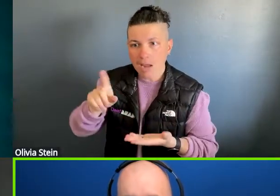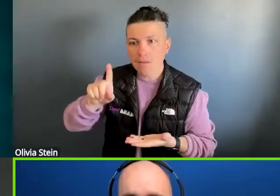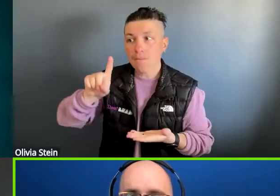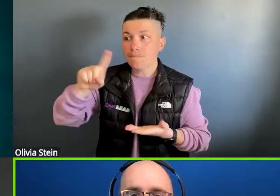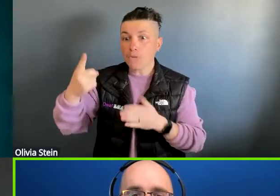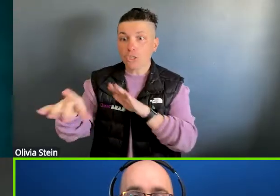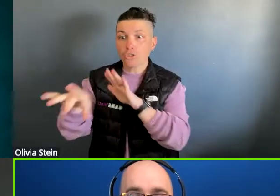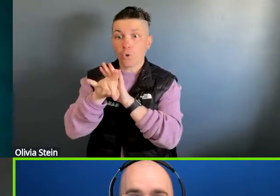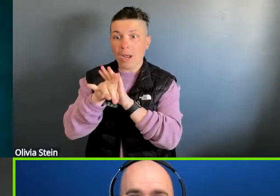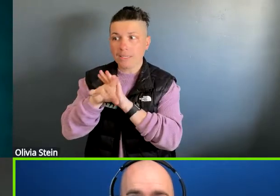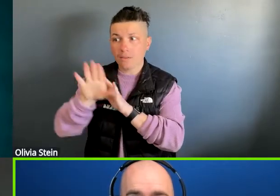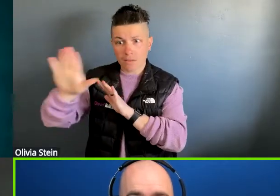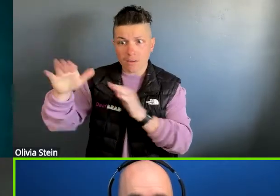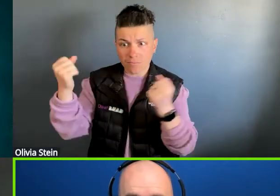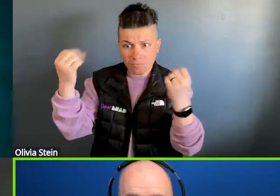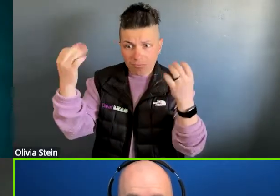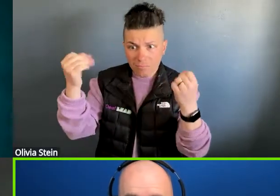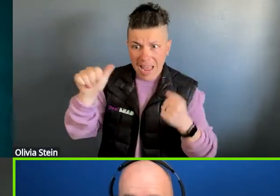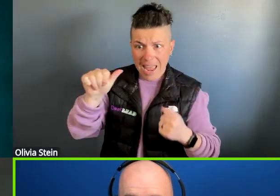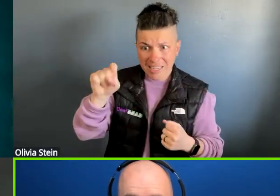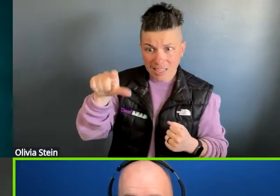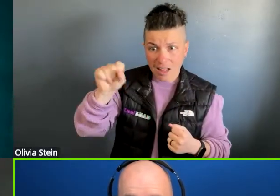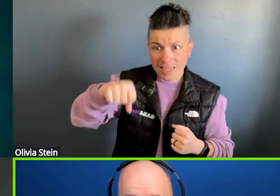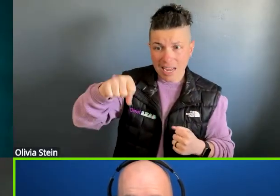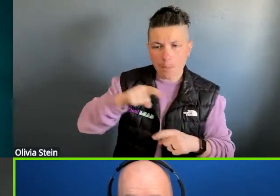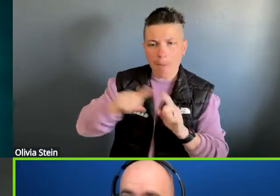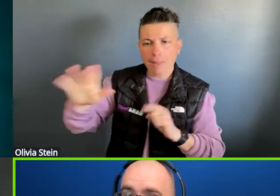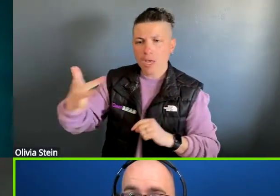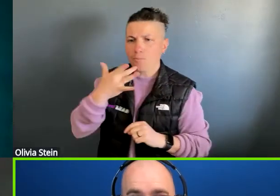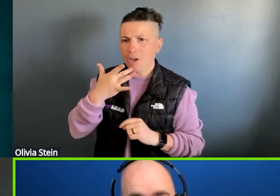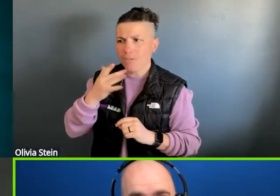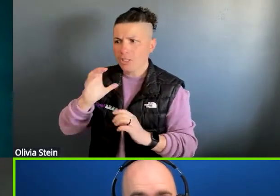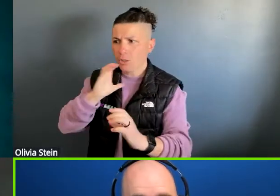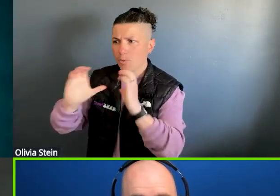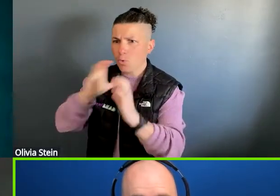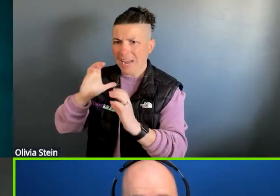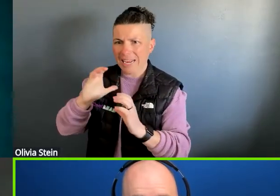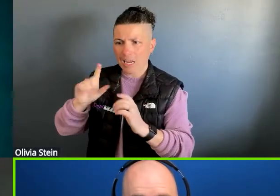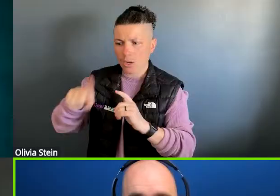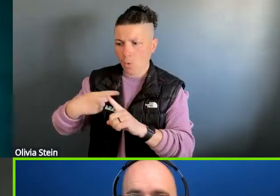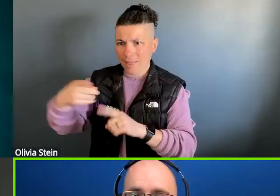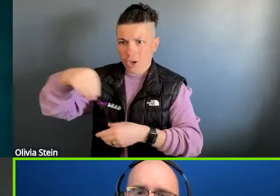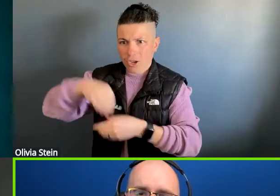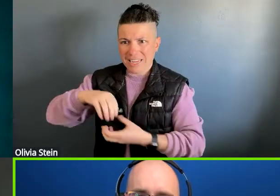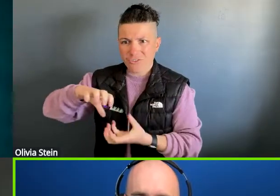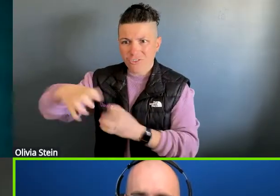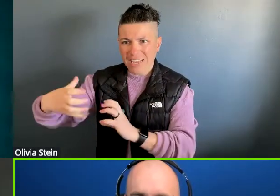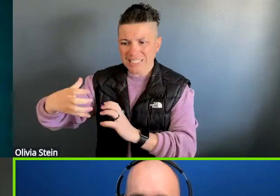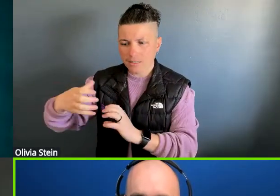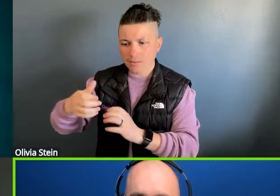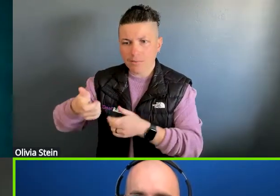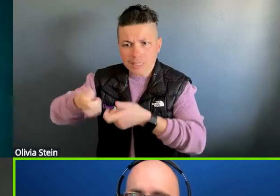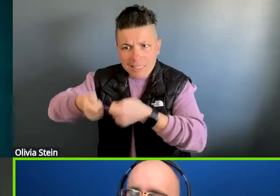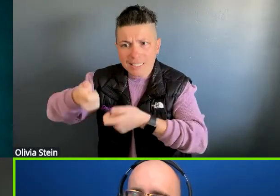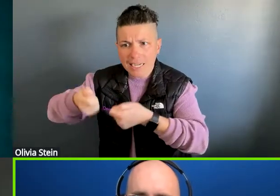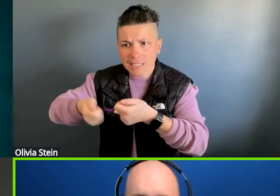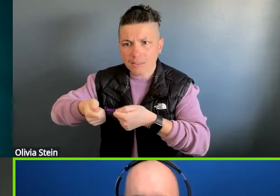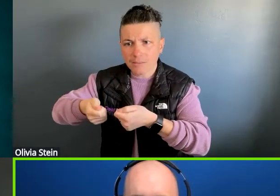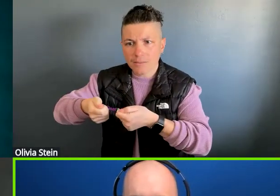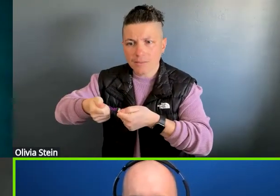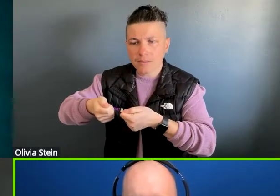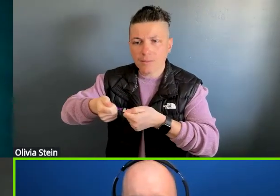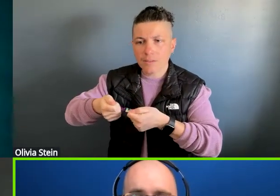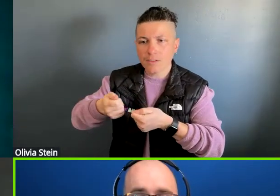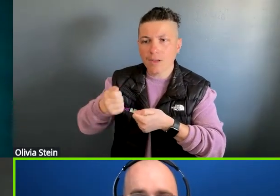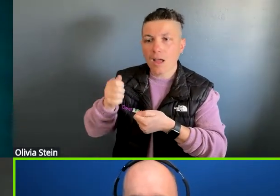person and they may have a first choice of language. Maybe they decide to use ASL, but they may prefer to use, in the moment